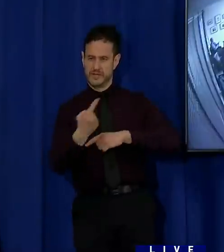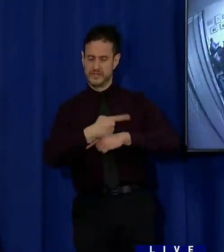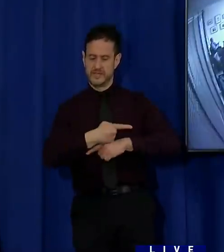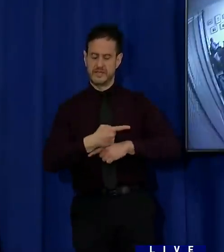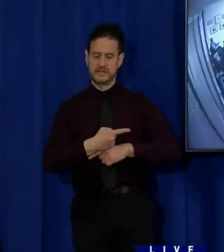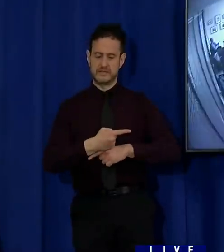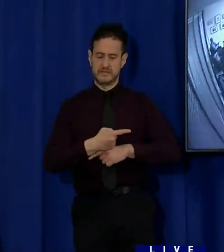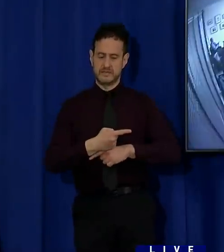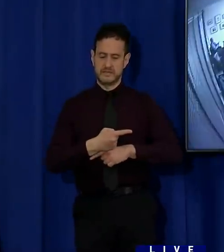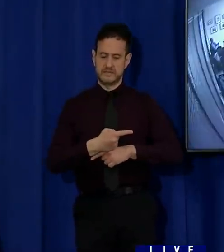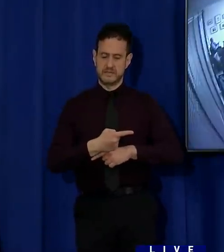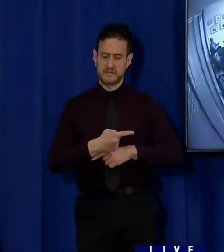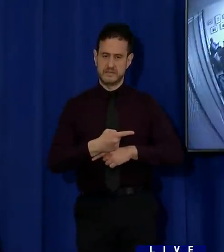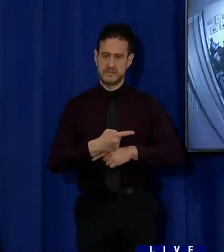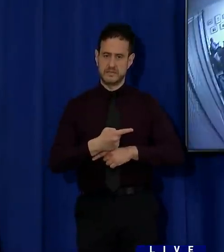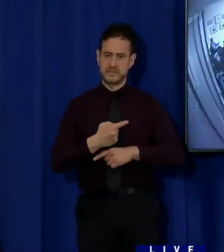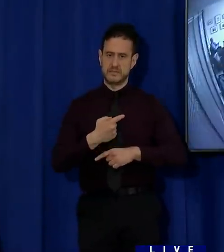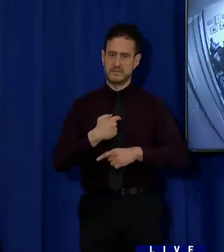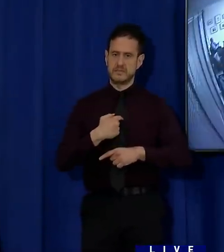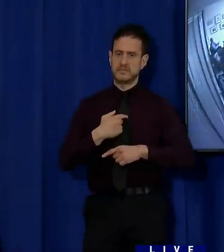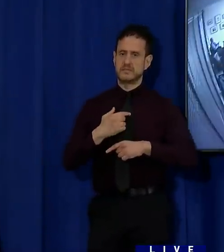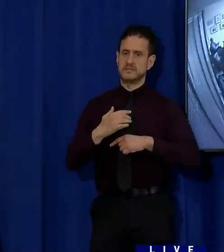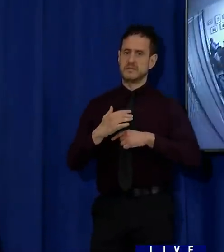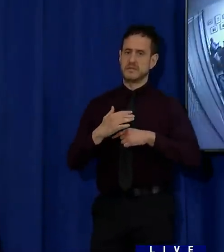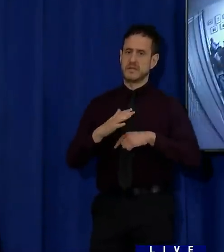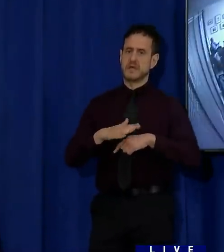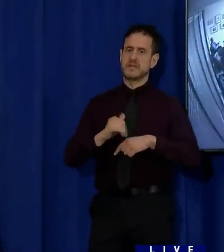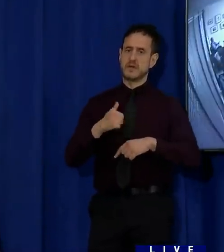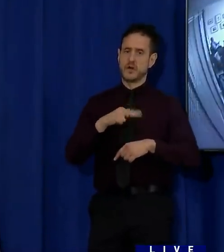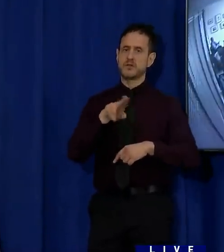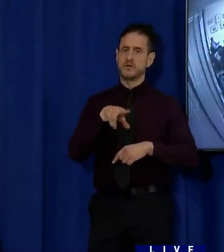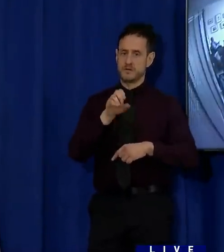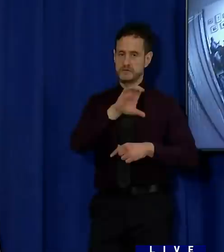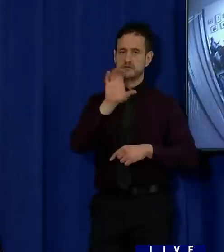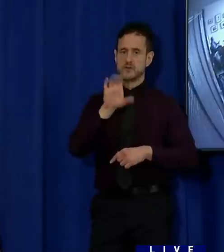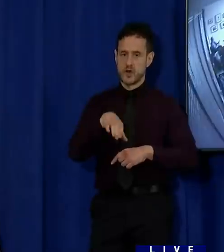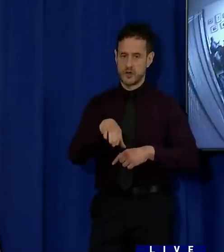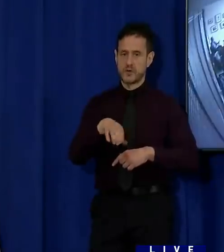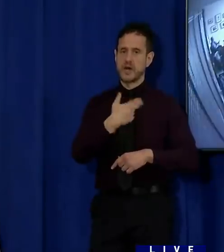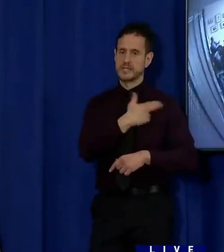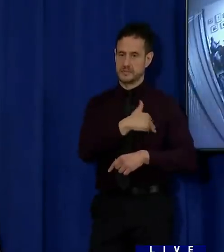I was called to the University of Chicago Hospital.